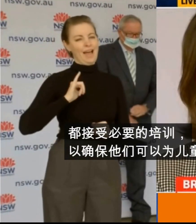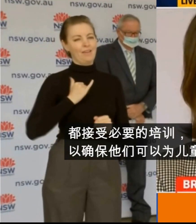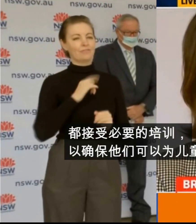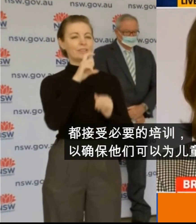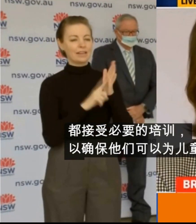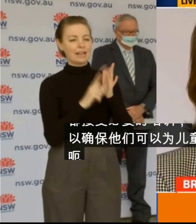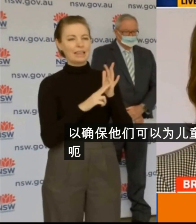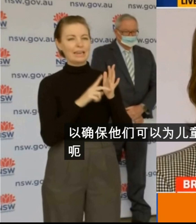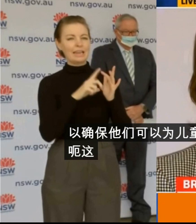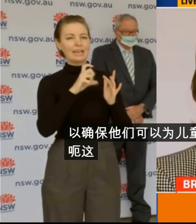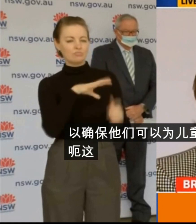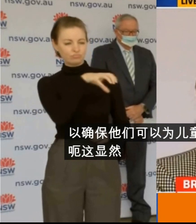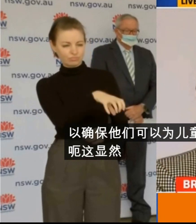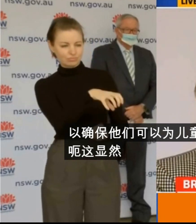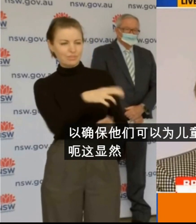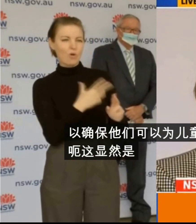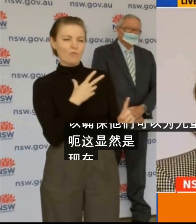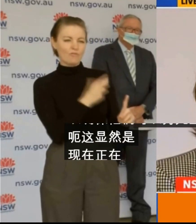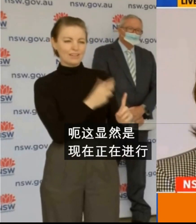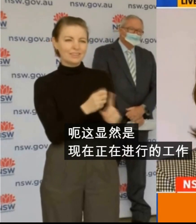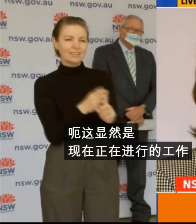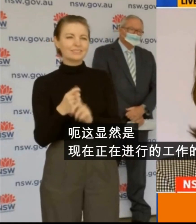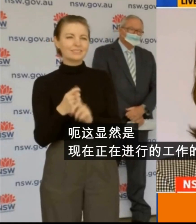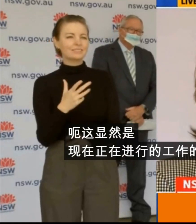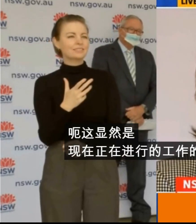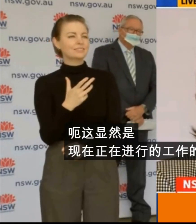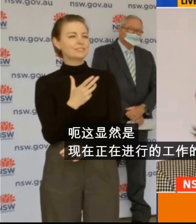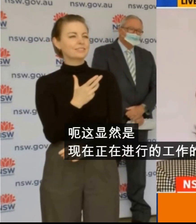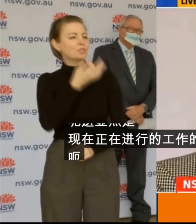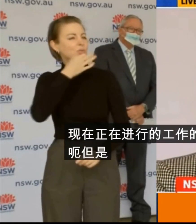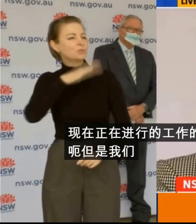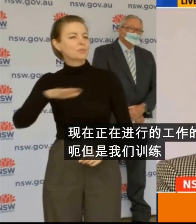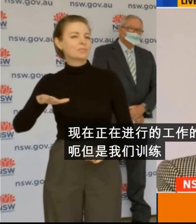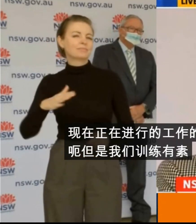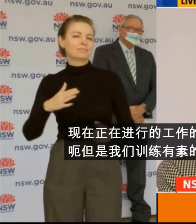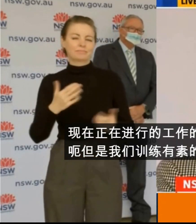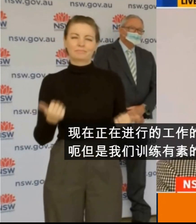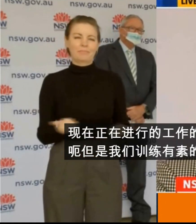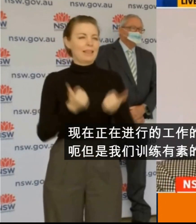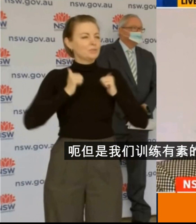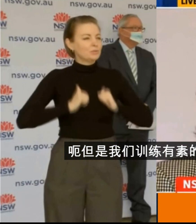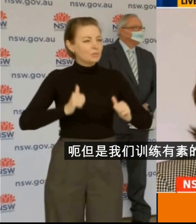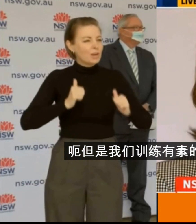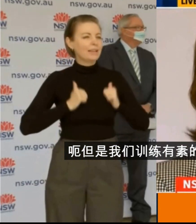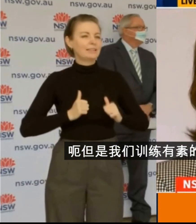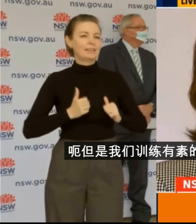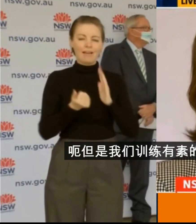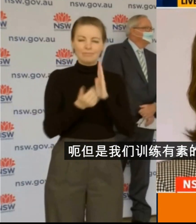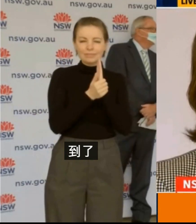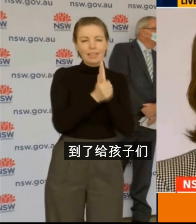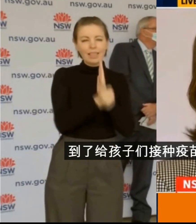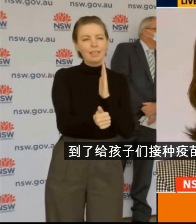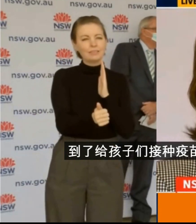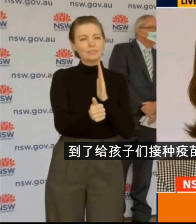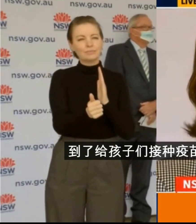ensure that they can vaccinate children. That's obviously part of the work that's underway now. But our well-trained, well-oiled machine will be ready when the